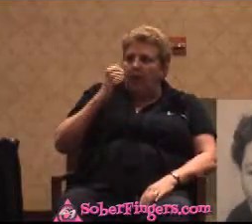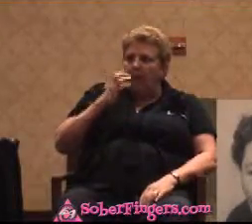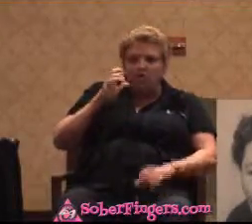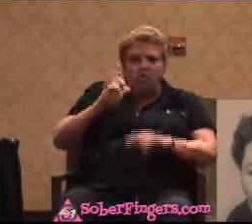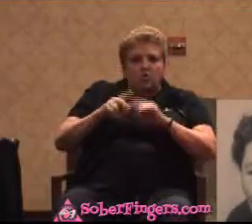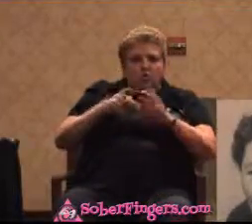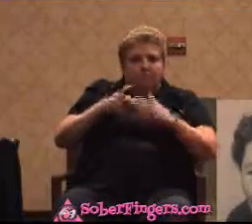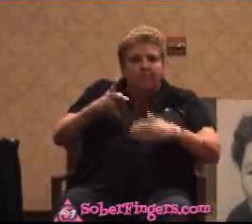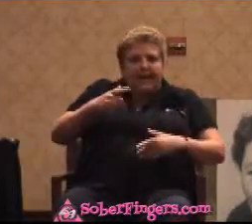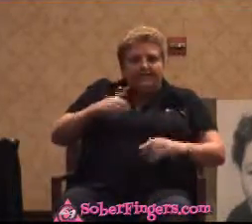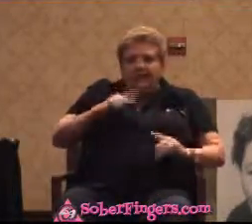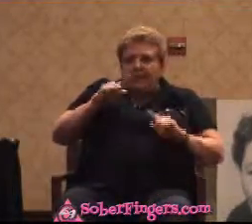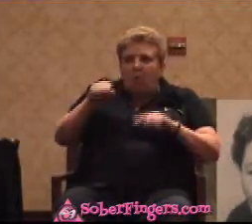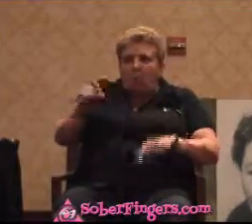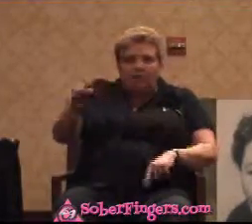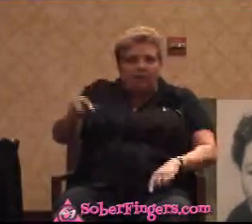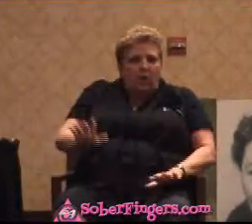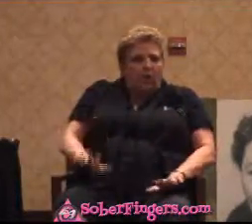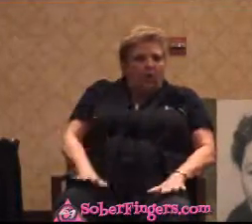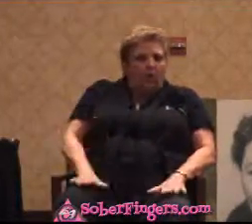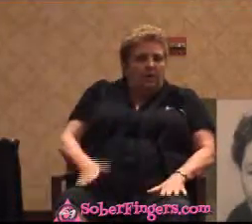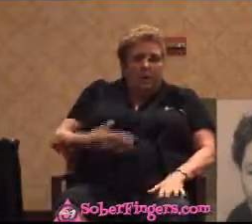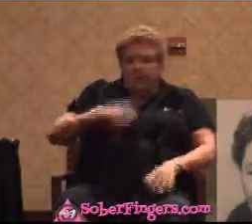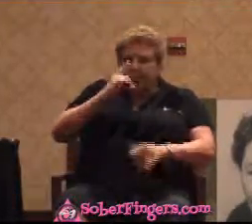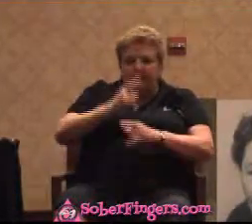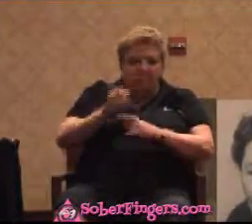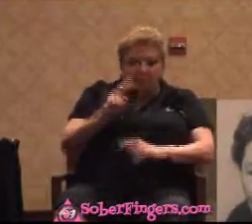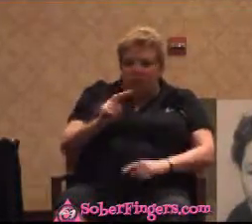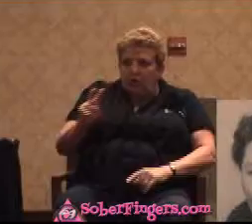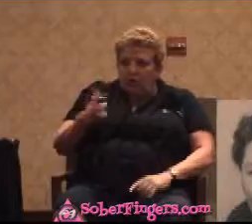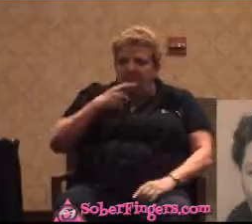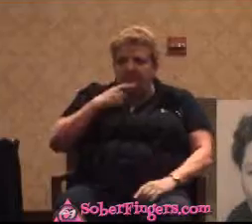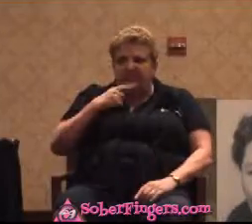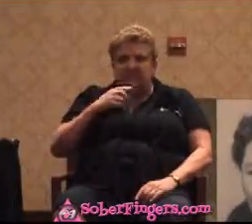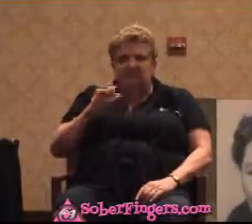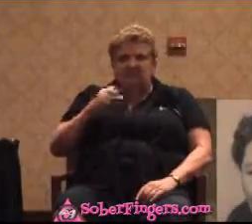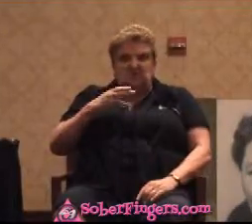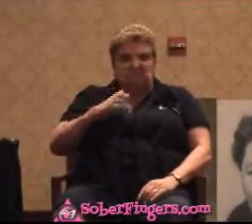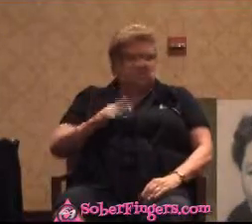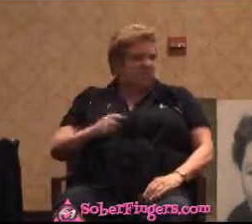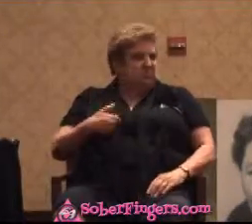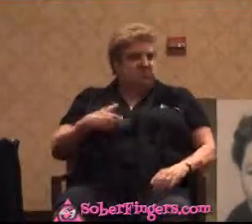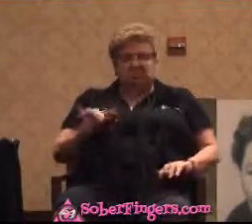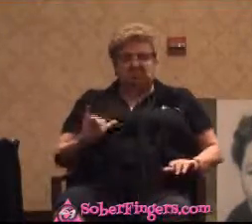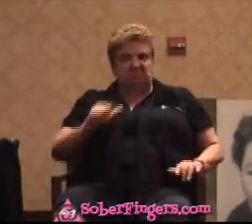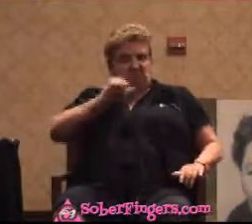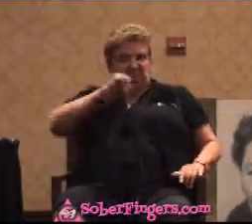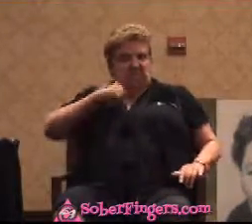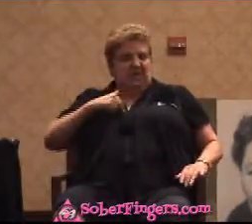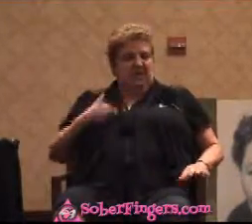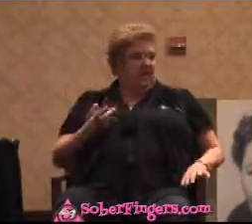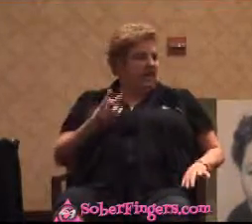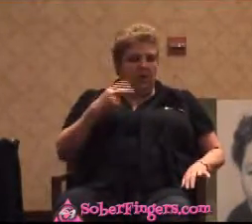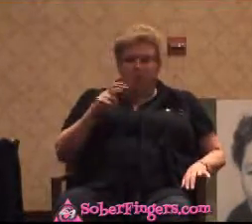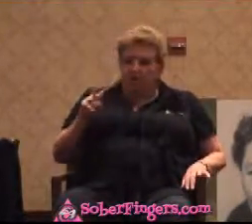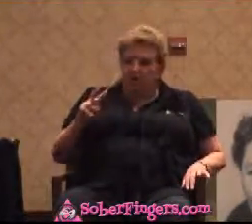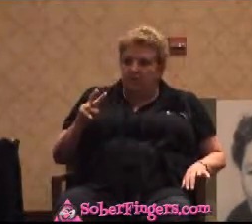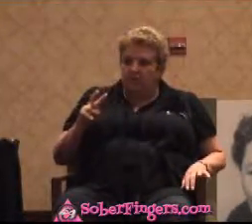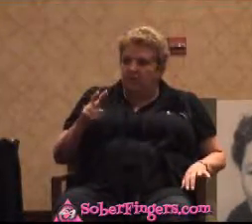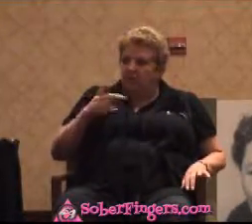over there. My brother looked over there and he said, shoot, me neither. And I looked over there and I said, shoot, I'm going over there